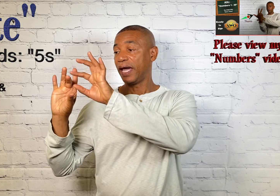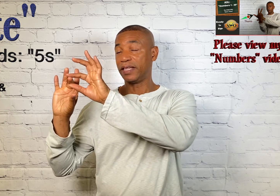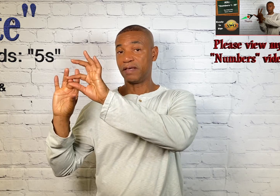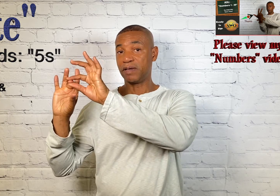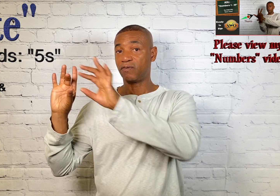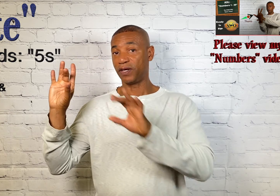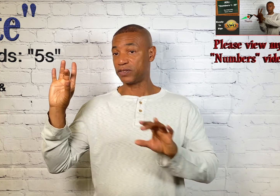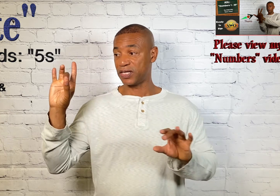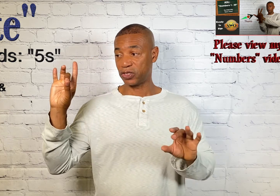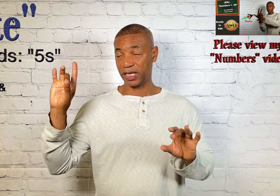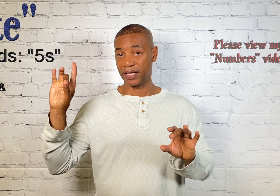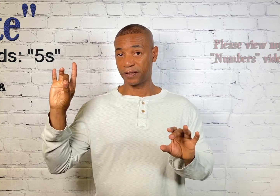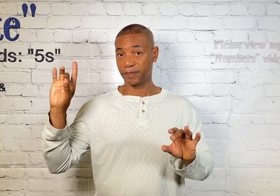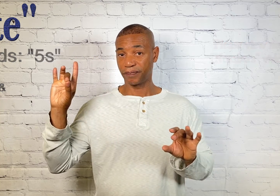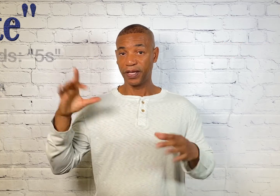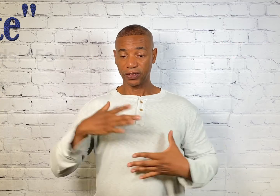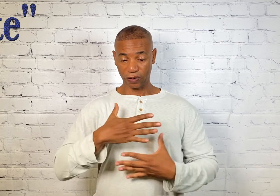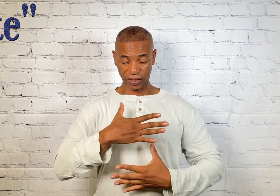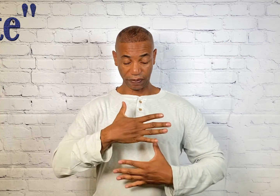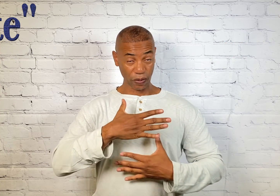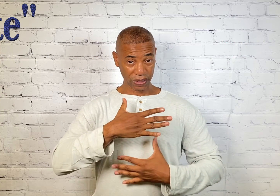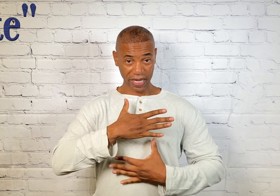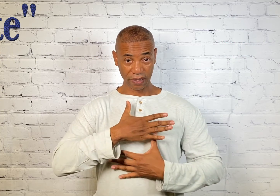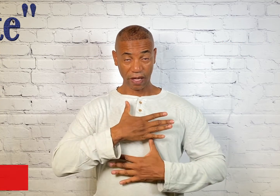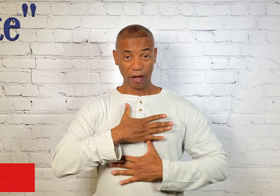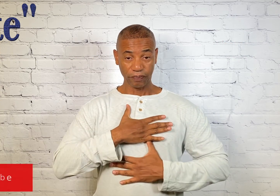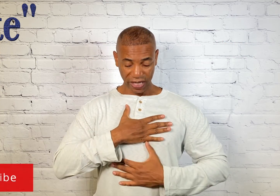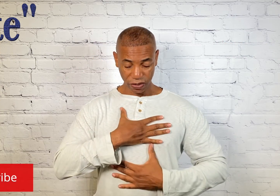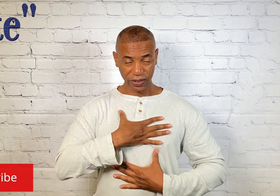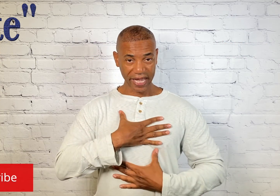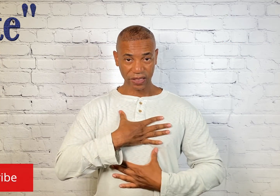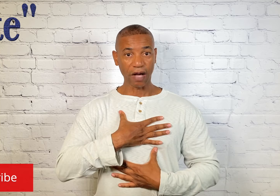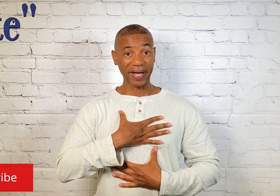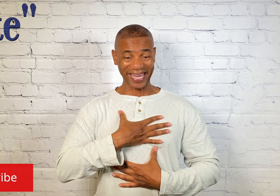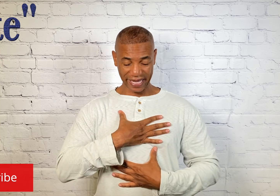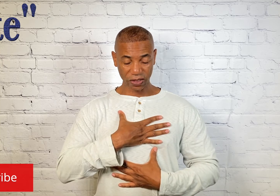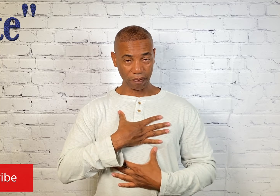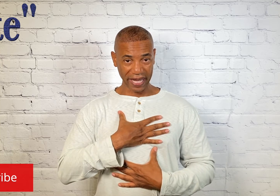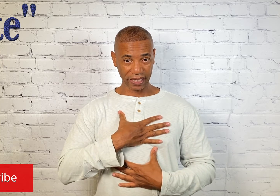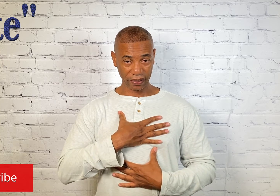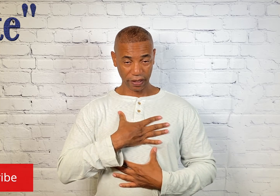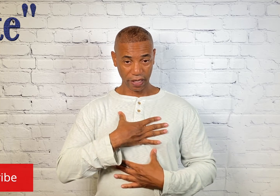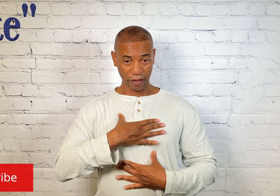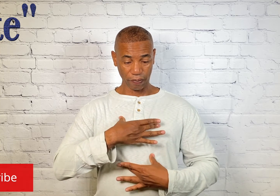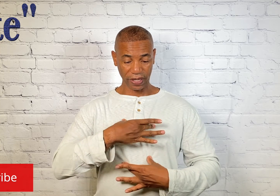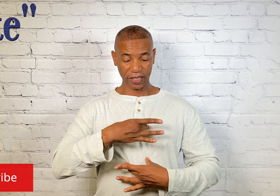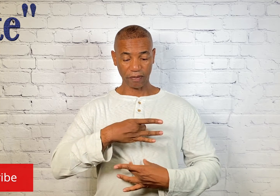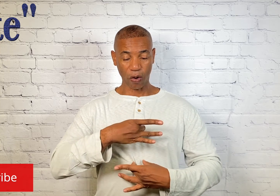the middle finger touching together. So simply, once again, take those hands up against the body, bring them away